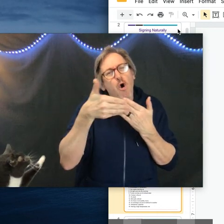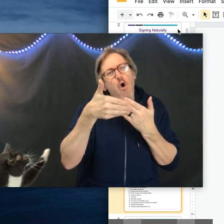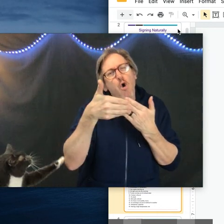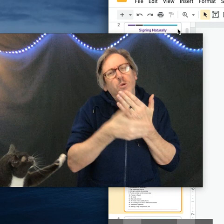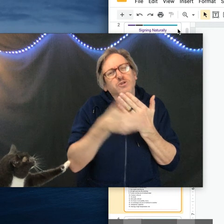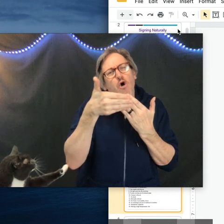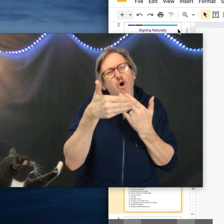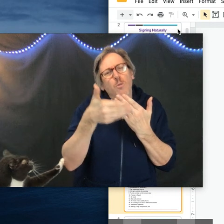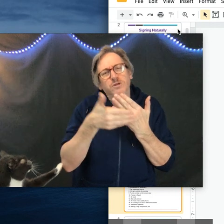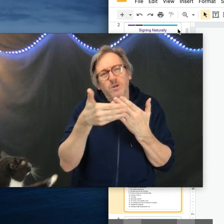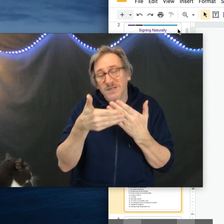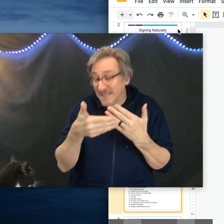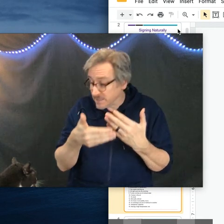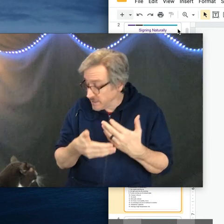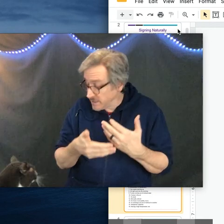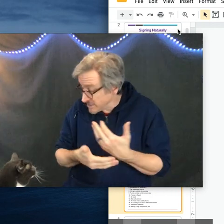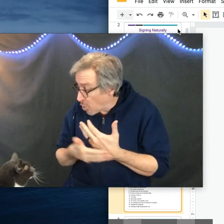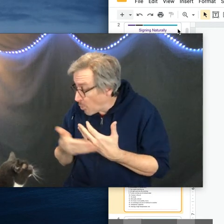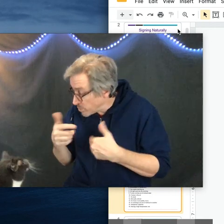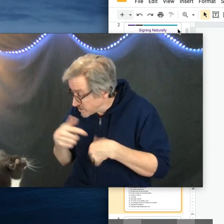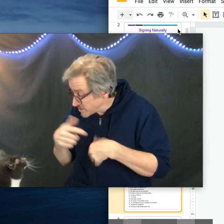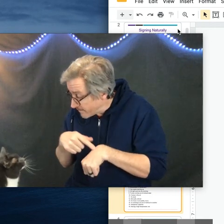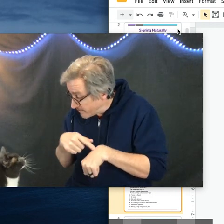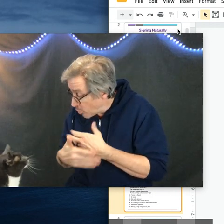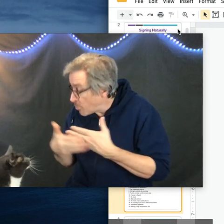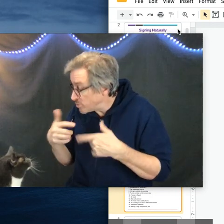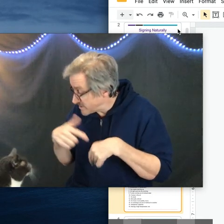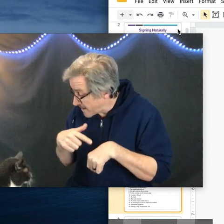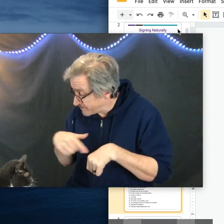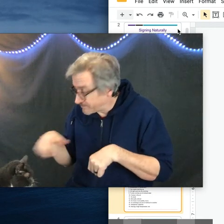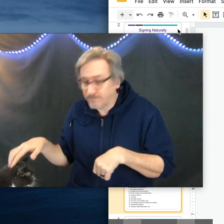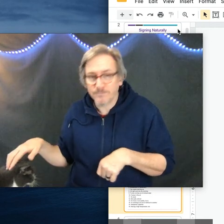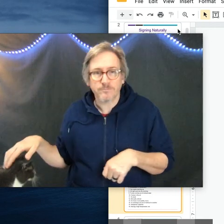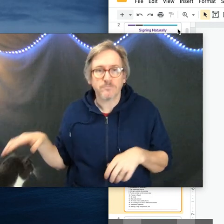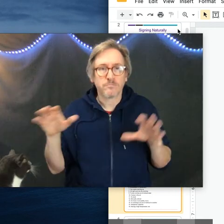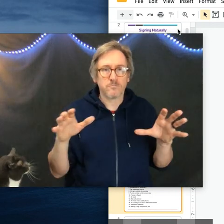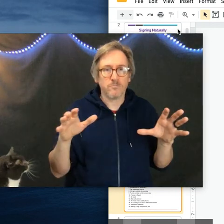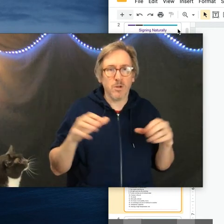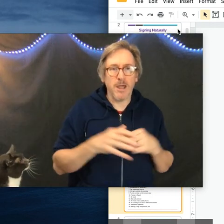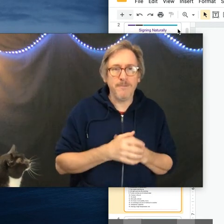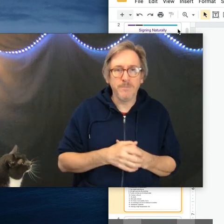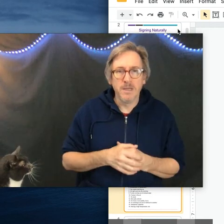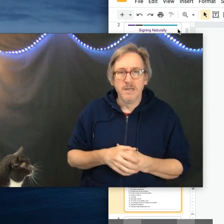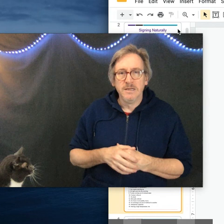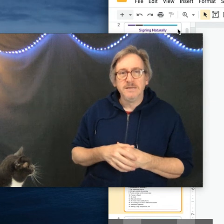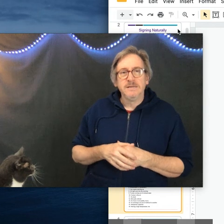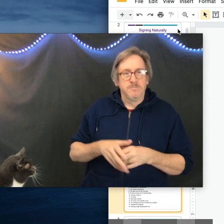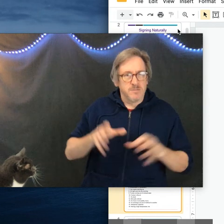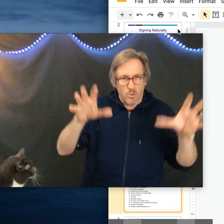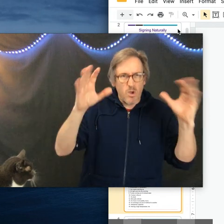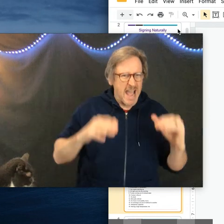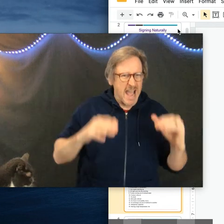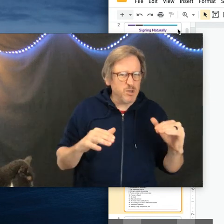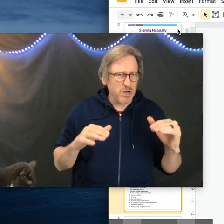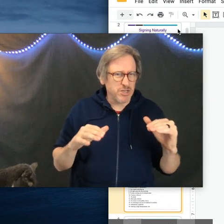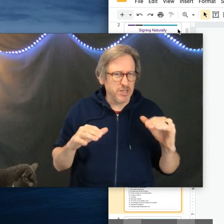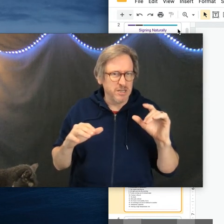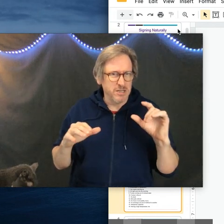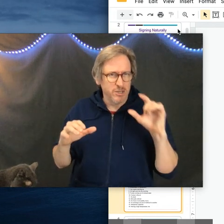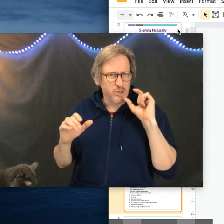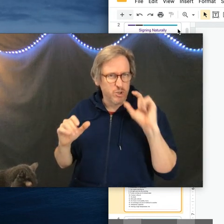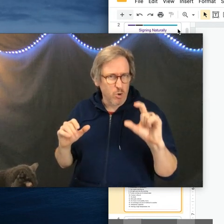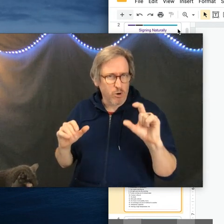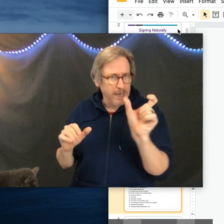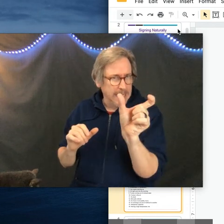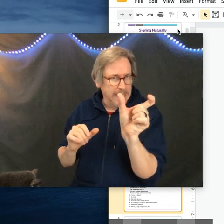almost, yes, it's almost time, almost time. Okay. So as you watch